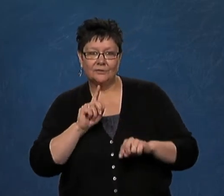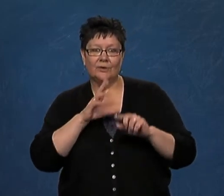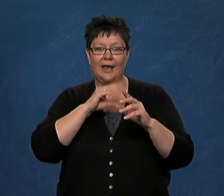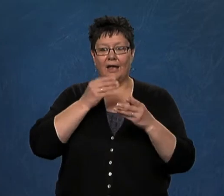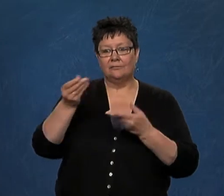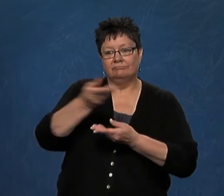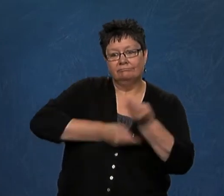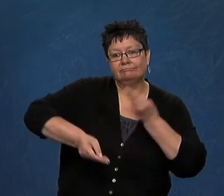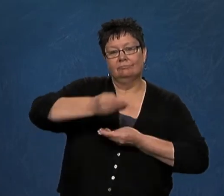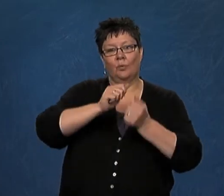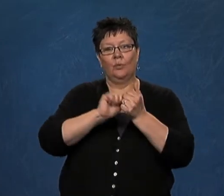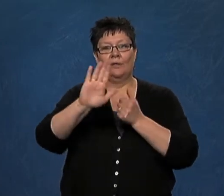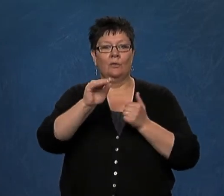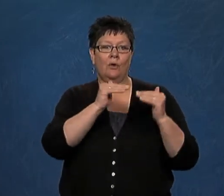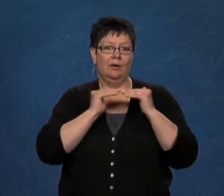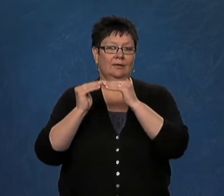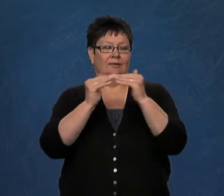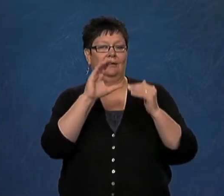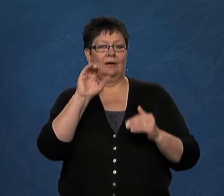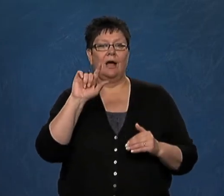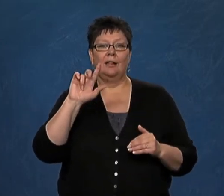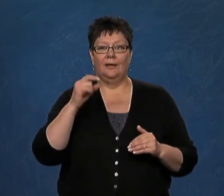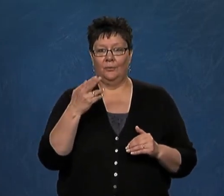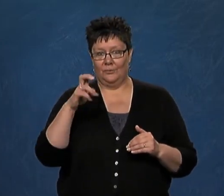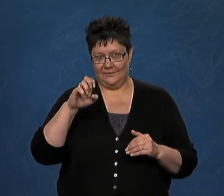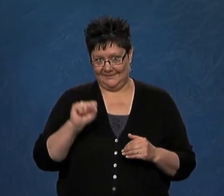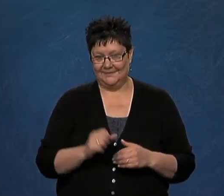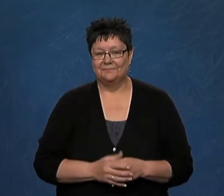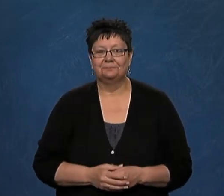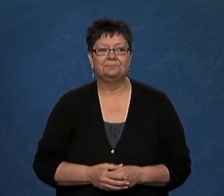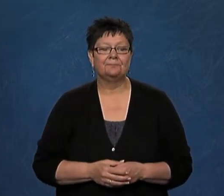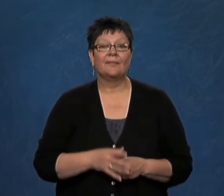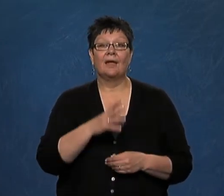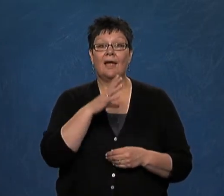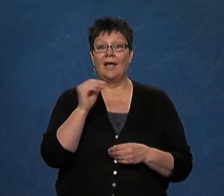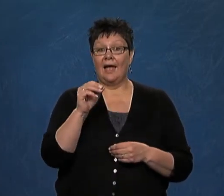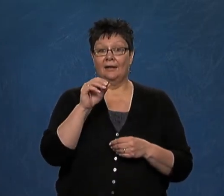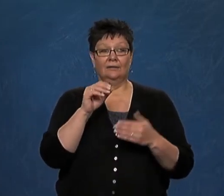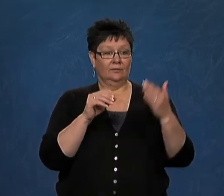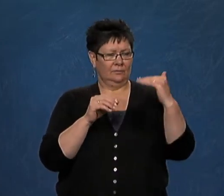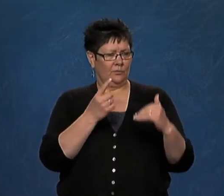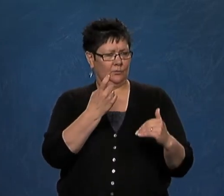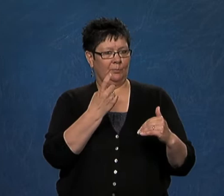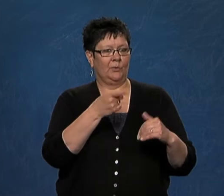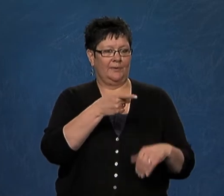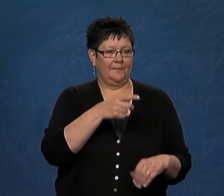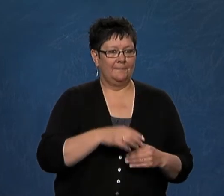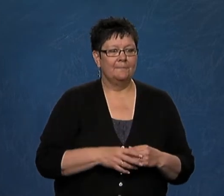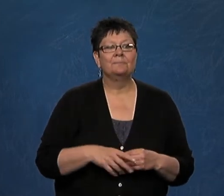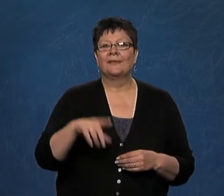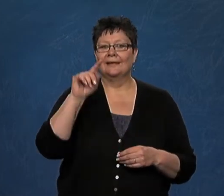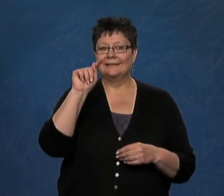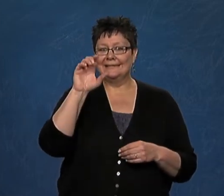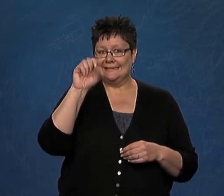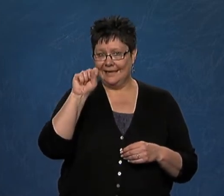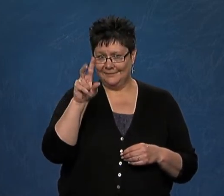assess and talk about with your colleagues through the symposium. And